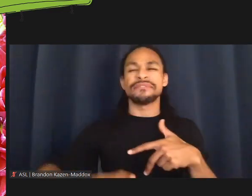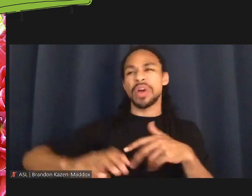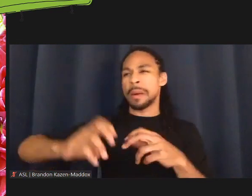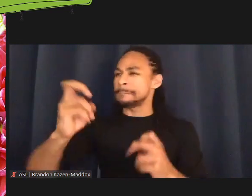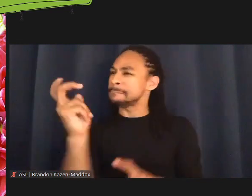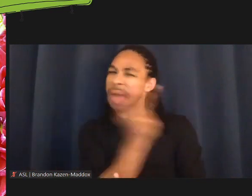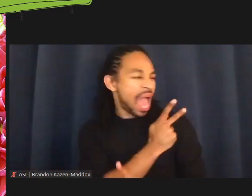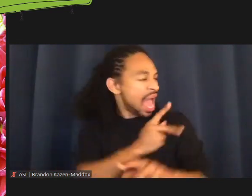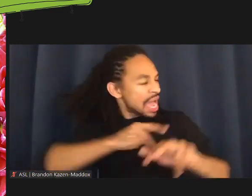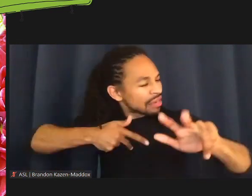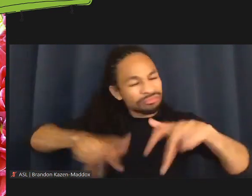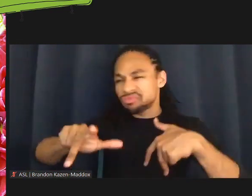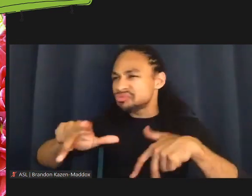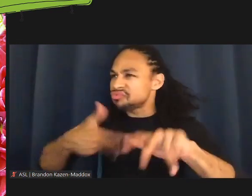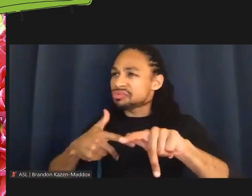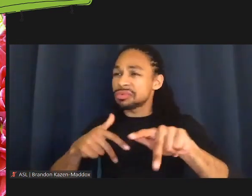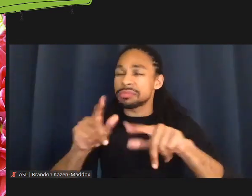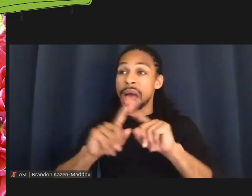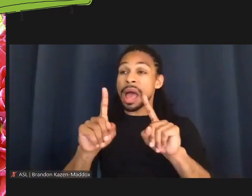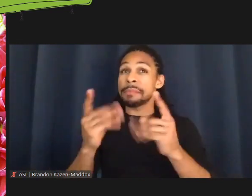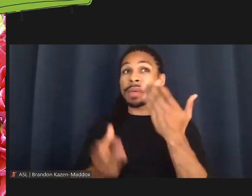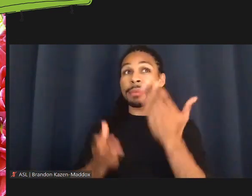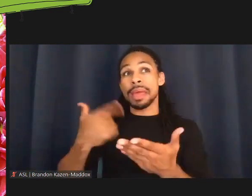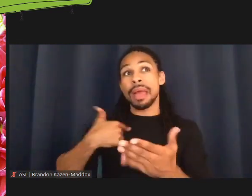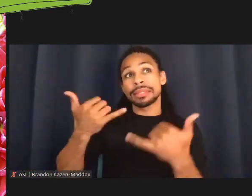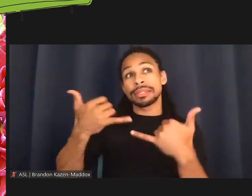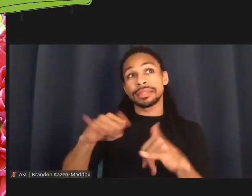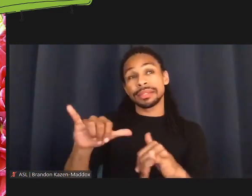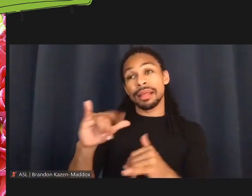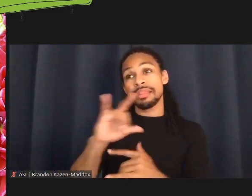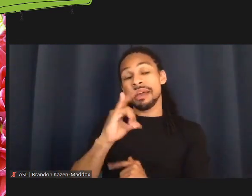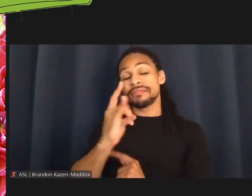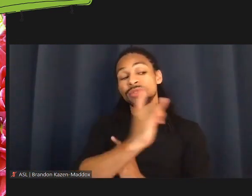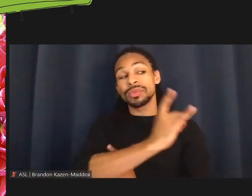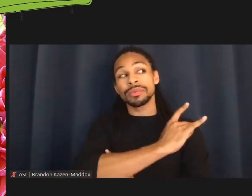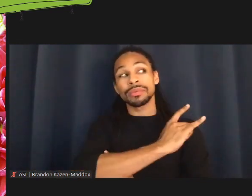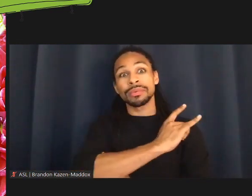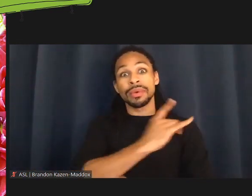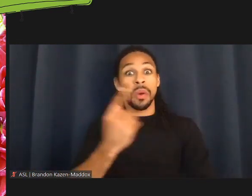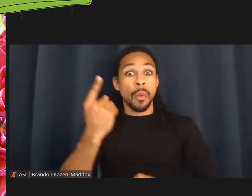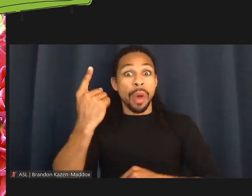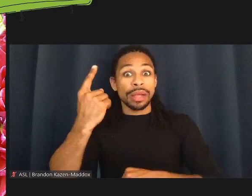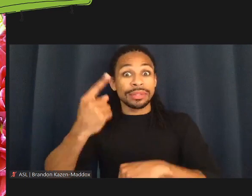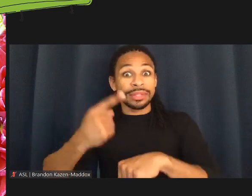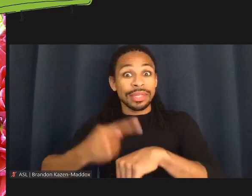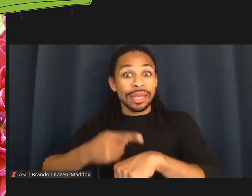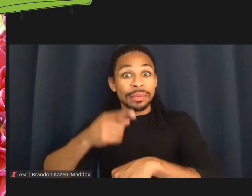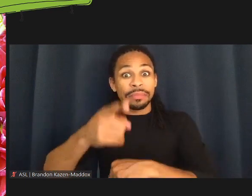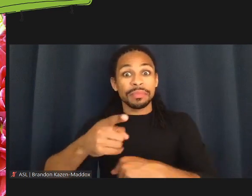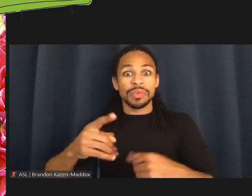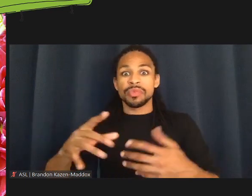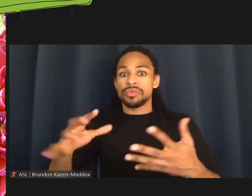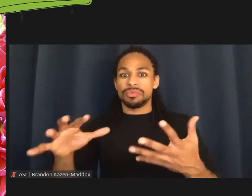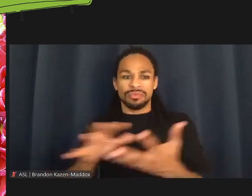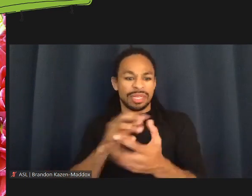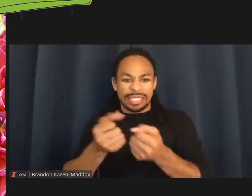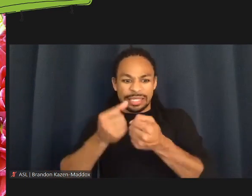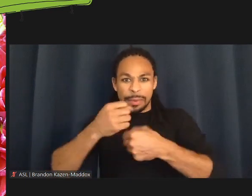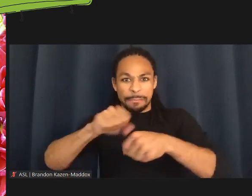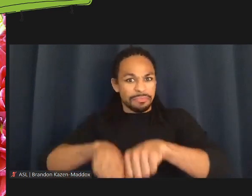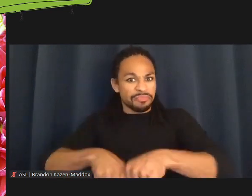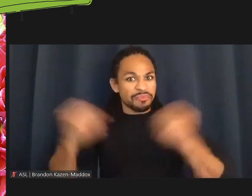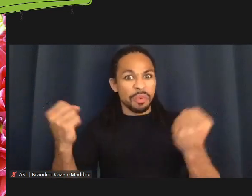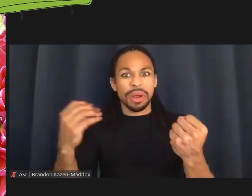I still love you. Once you smashed my saint on the ground, broke its arms off,